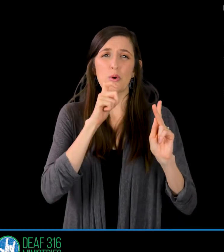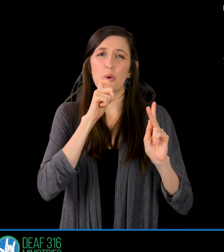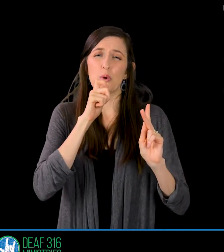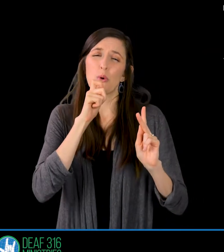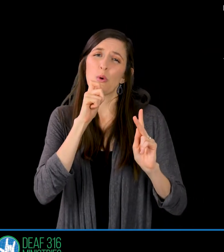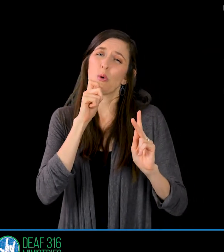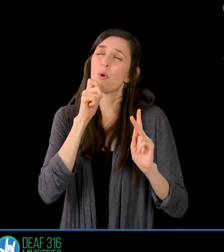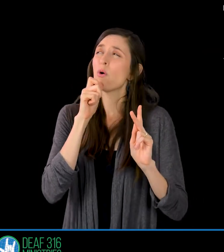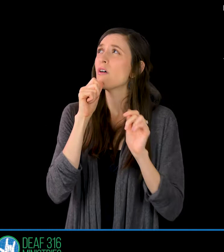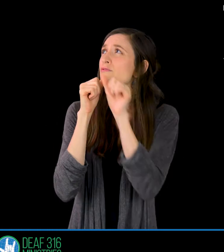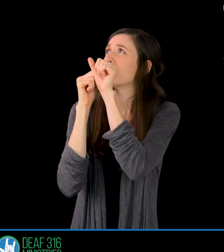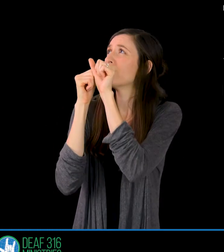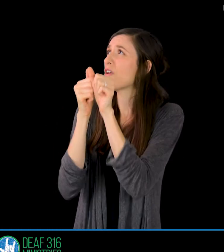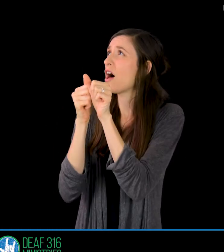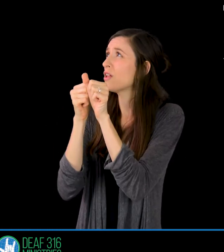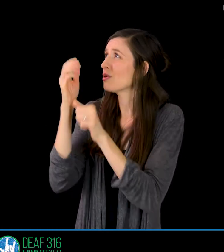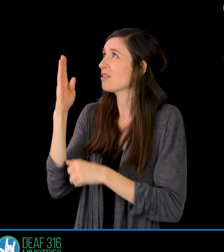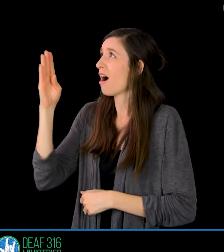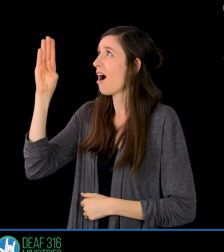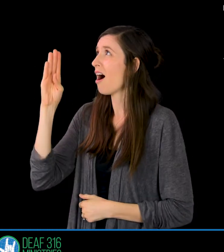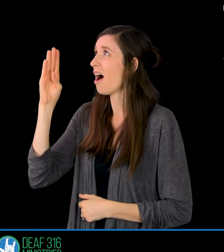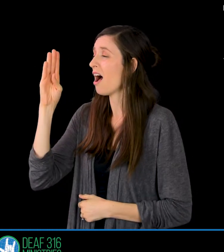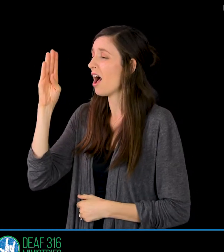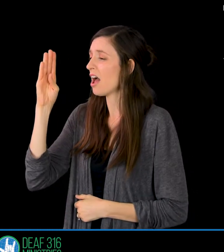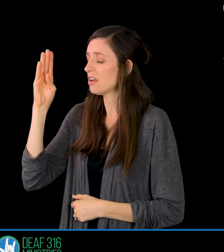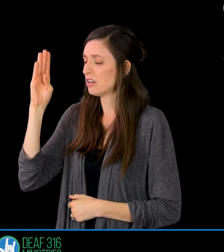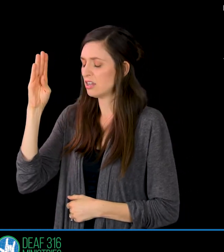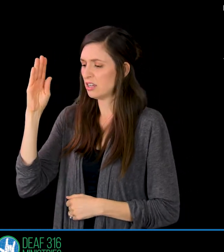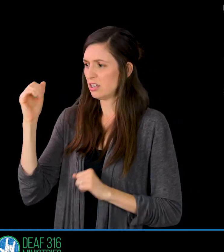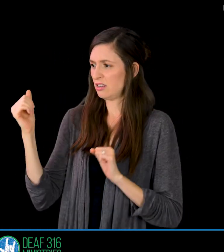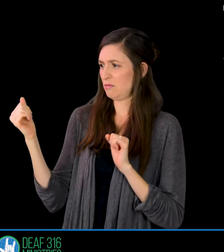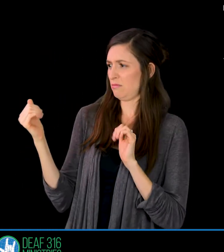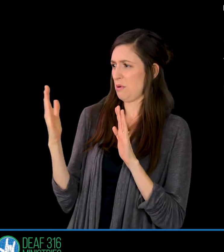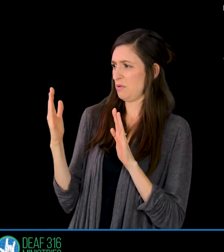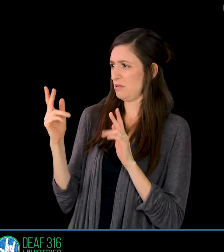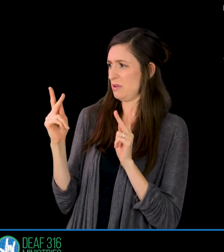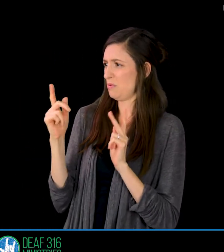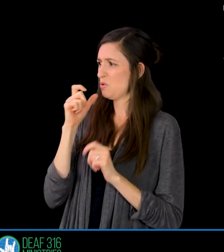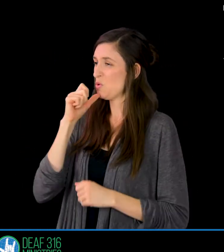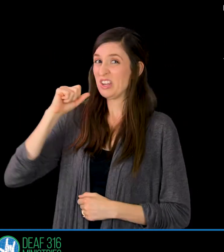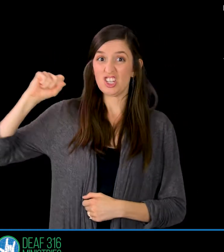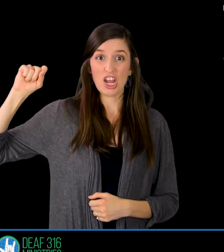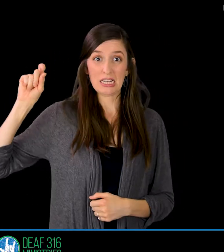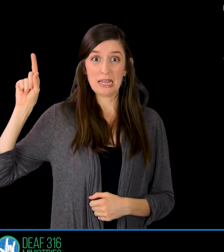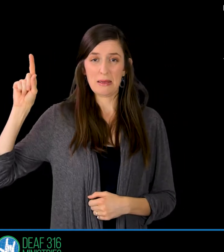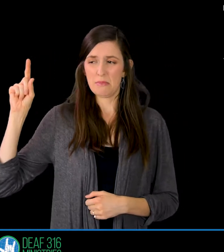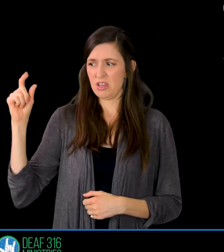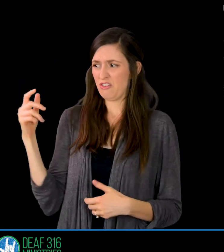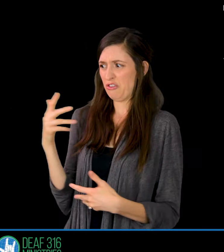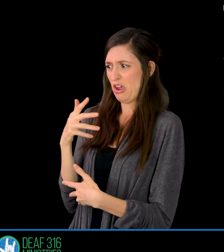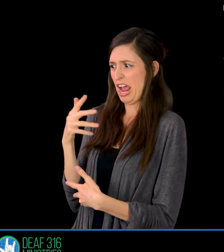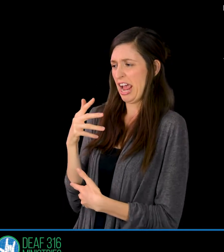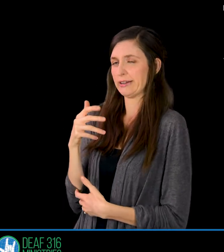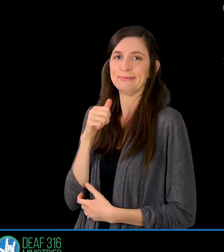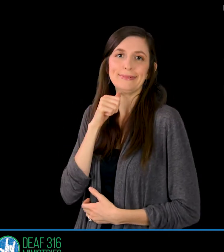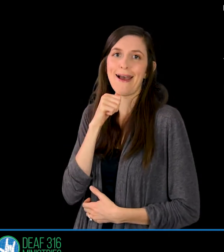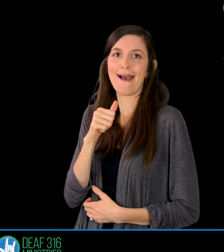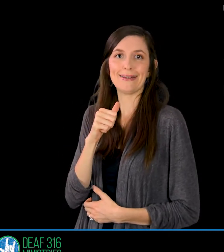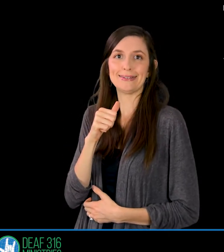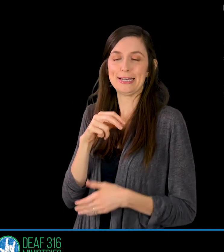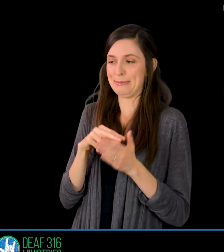not frightened the saints who walk in a way pleasing to the Lord will not be frightened in anything by your opponents